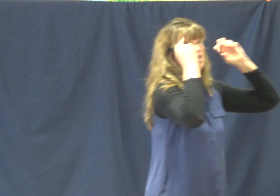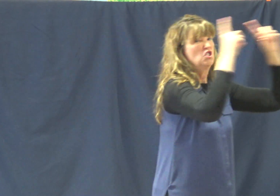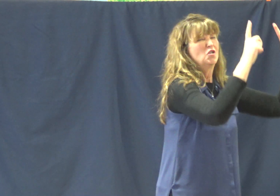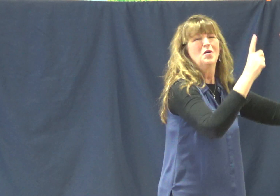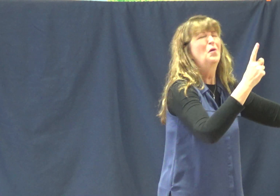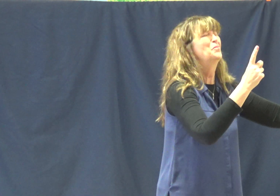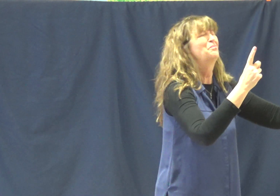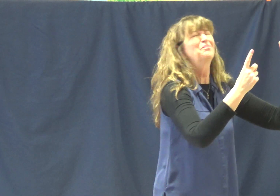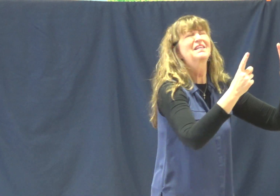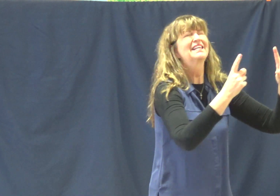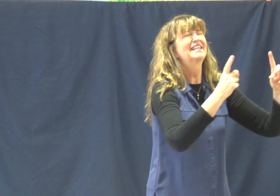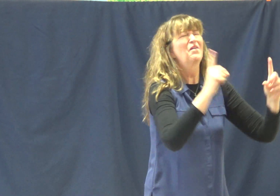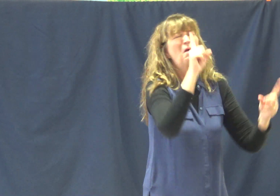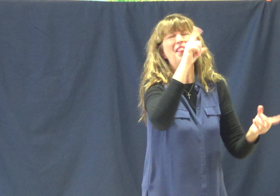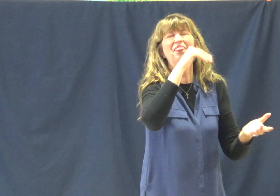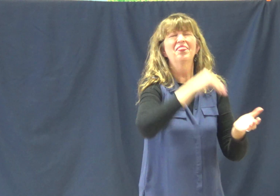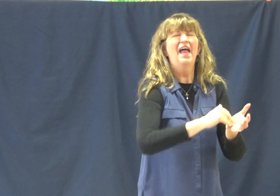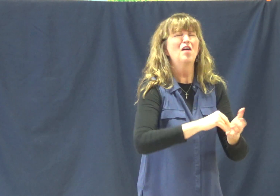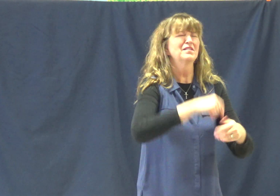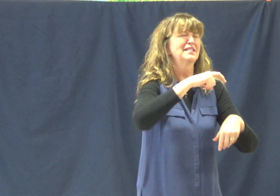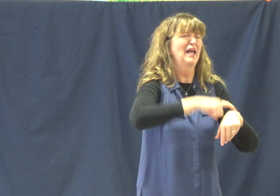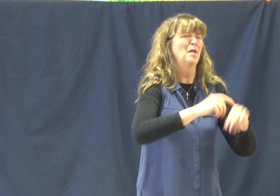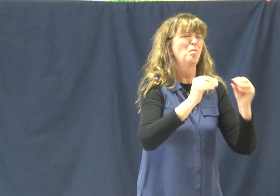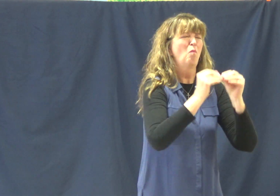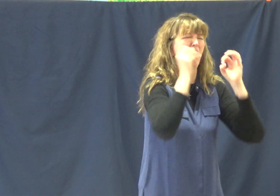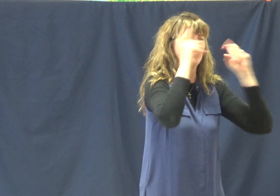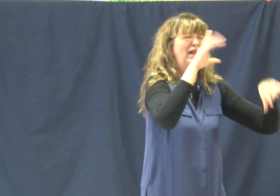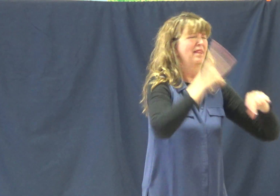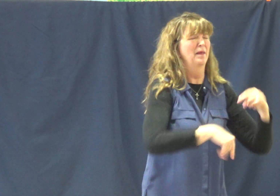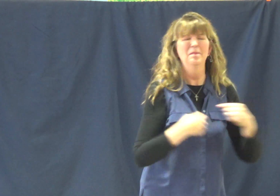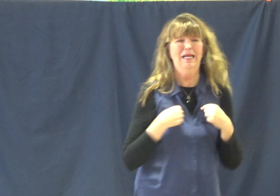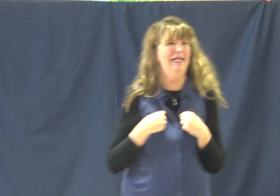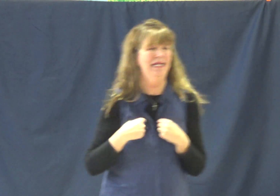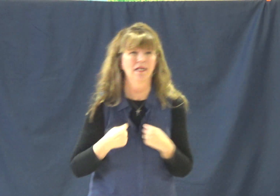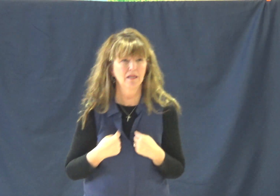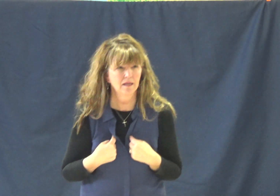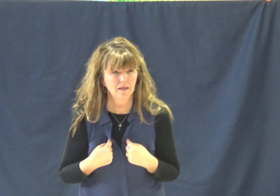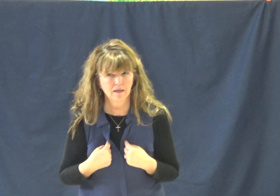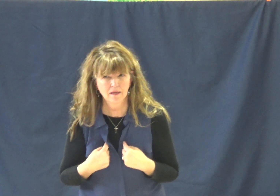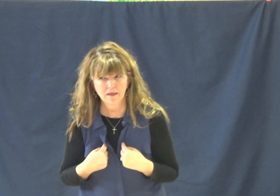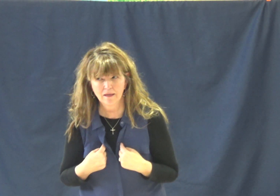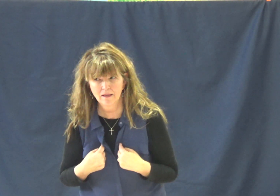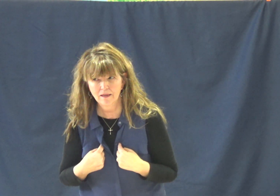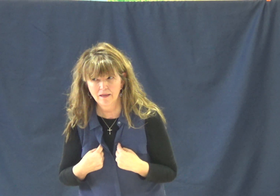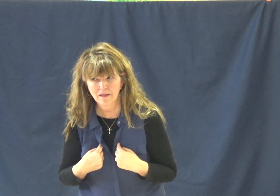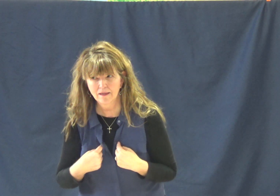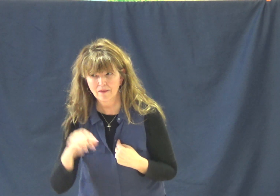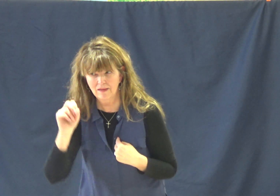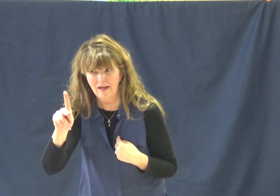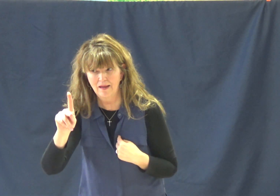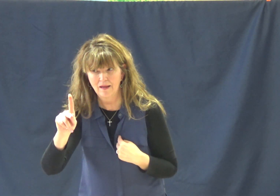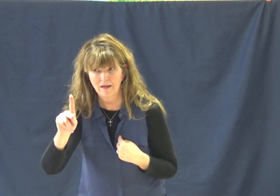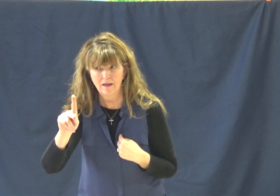remember, Paul is educated. He has 1,000 times more education than I